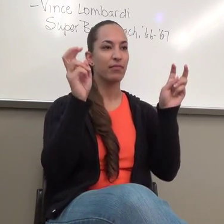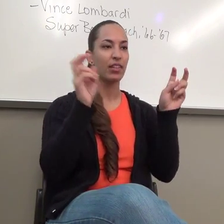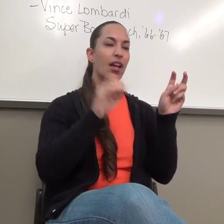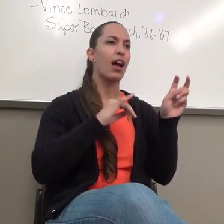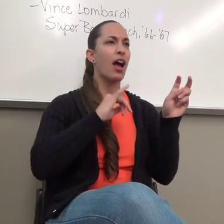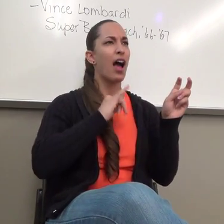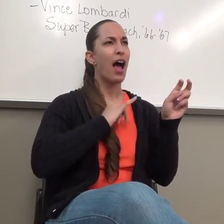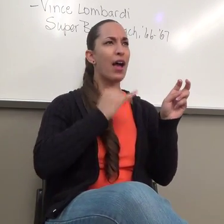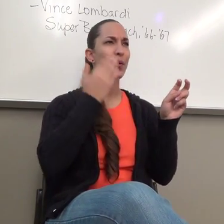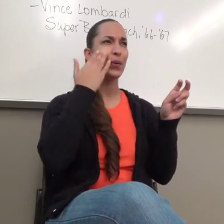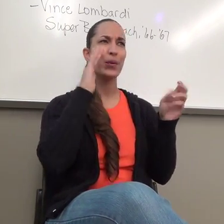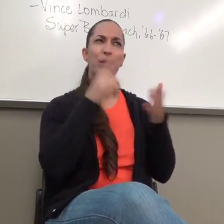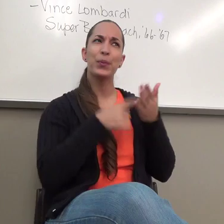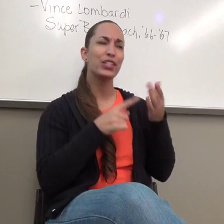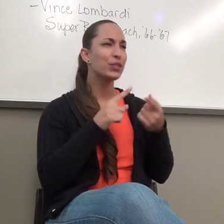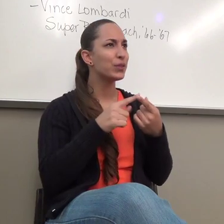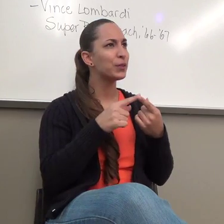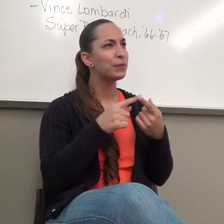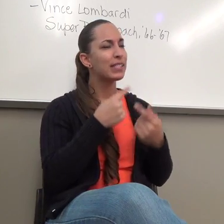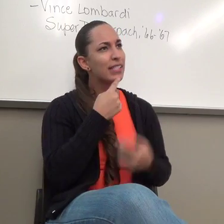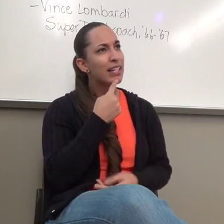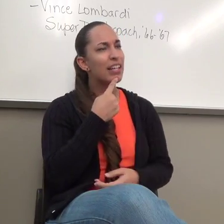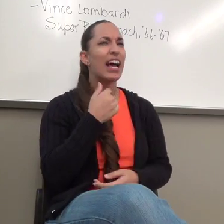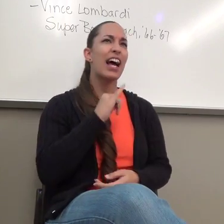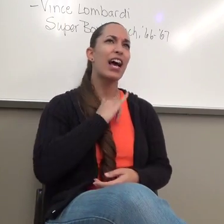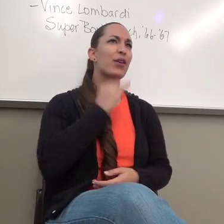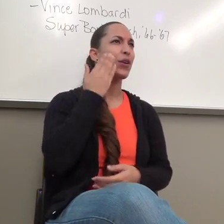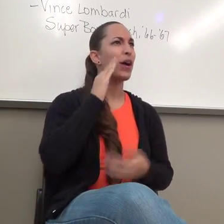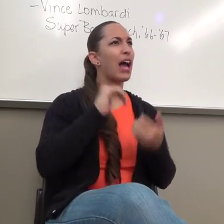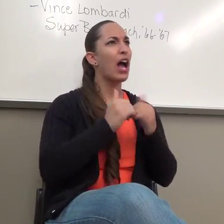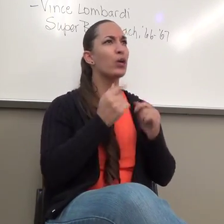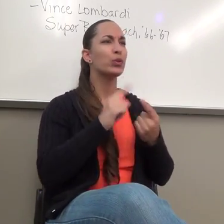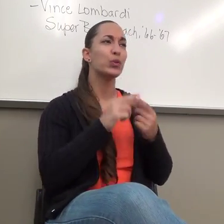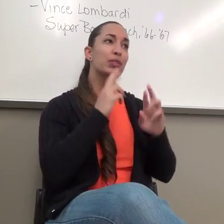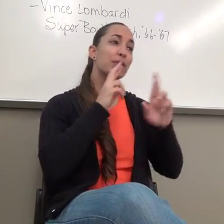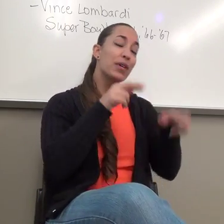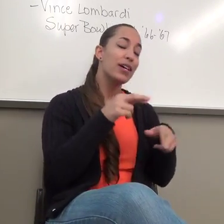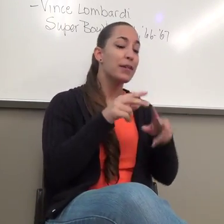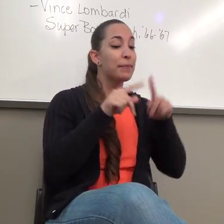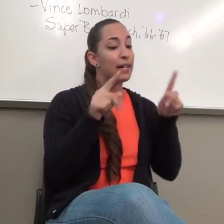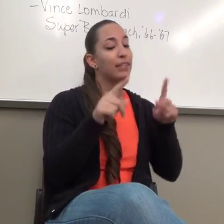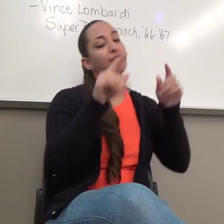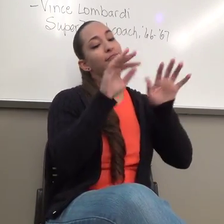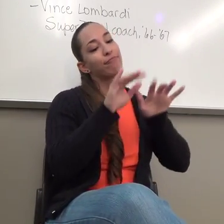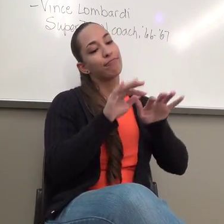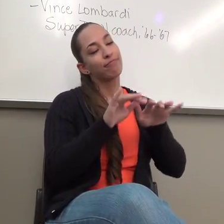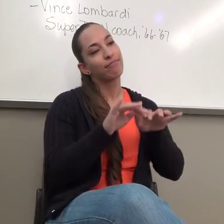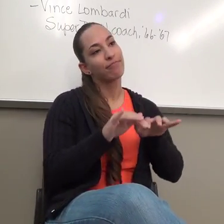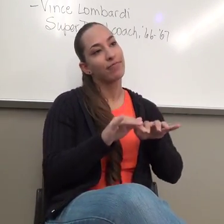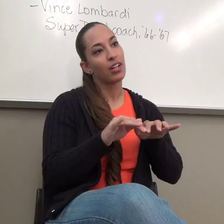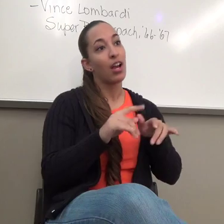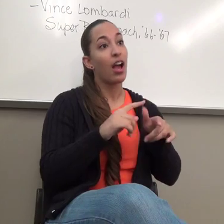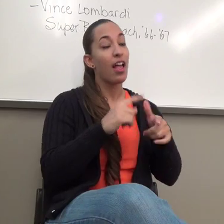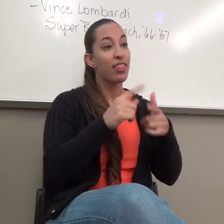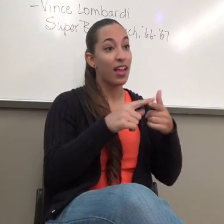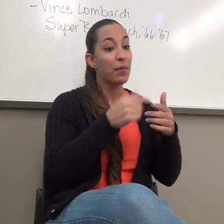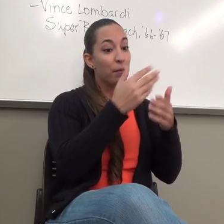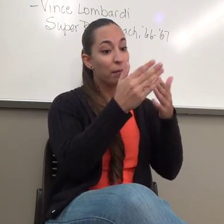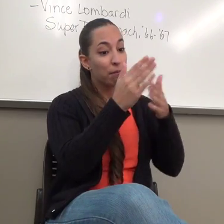how to respond to this journal topic. Then by the time they were done, they had come up with a couple of really good topics